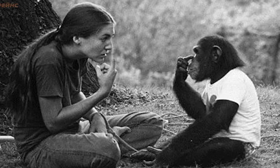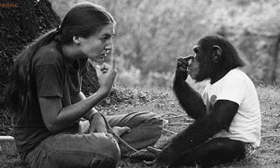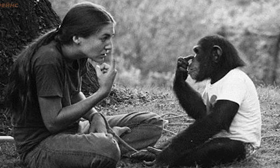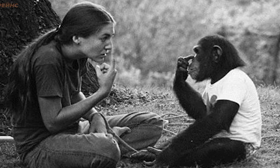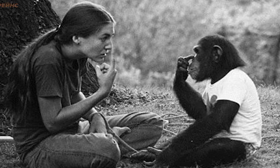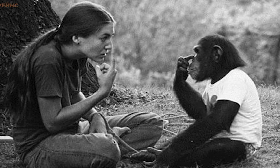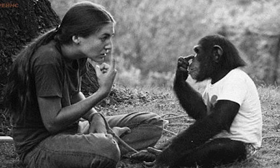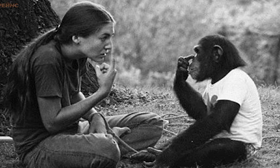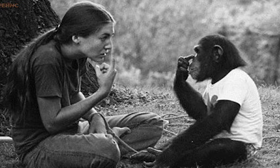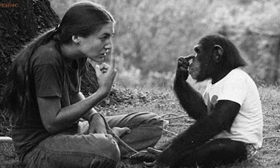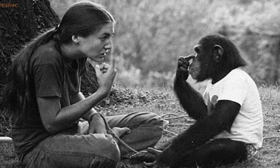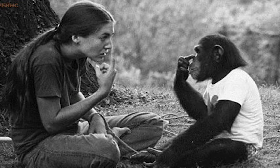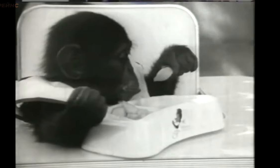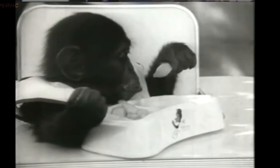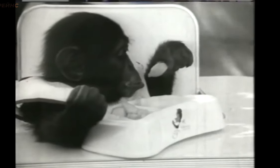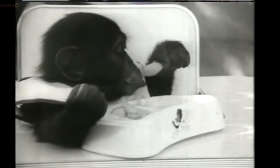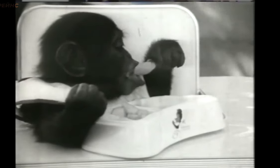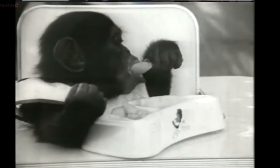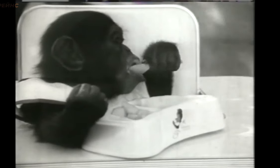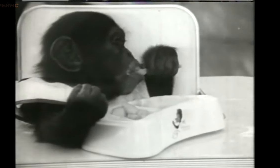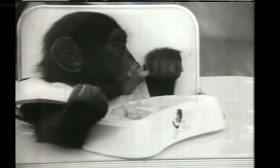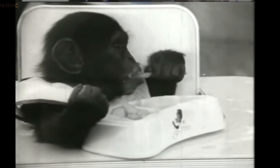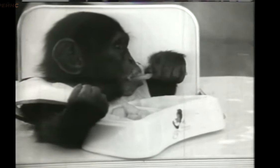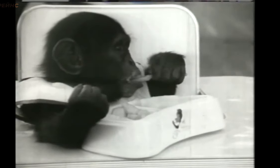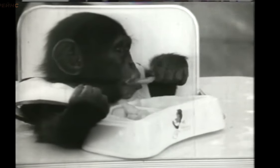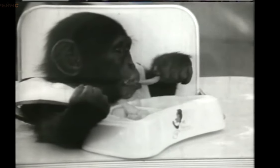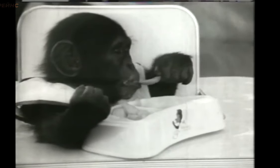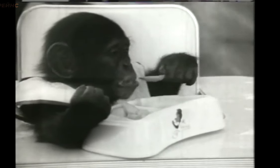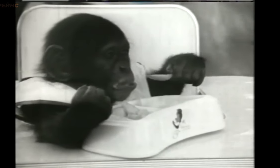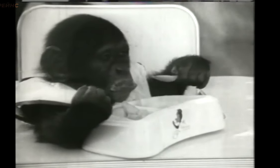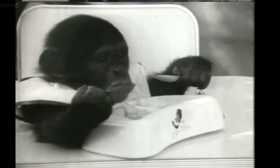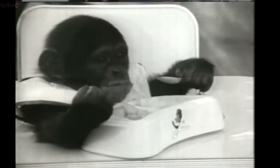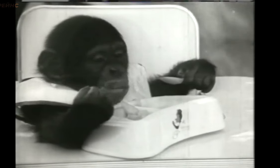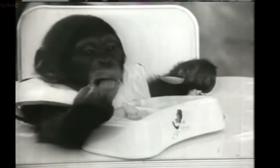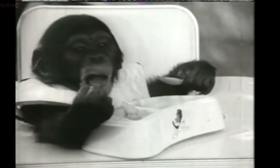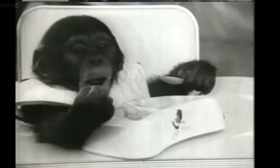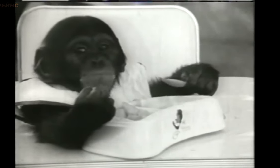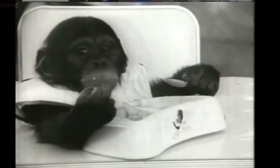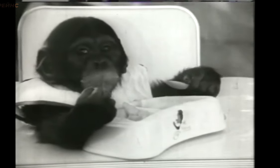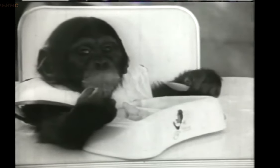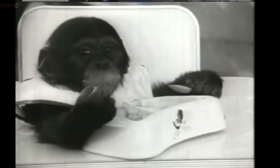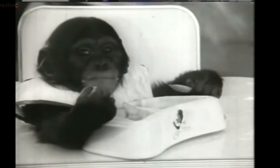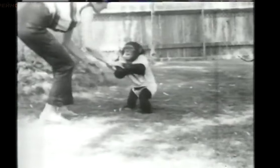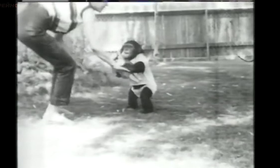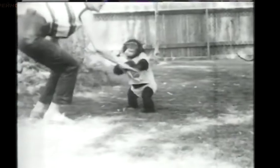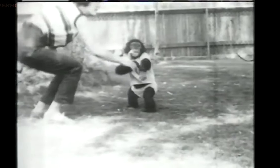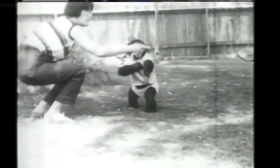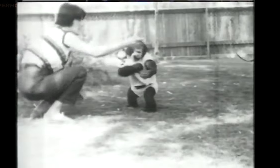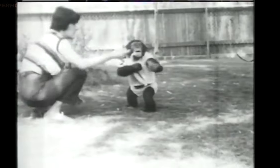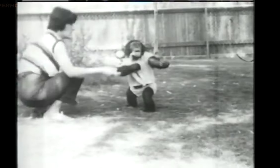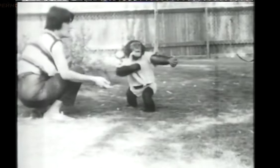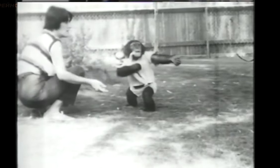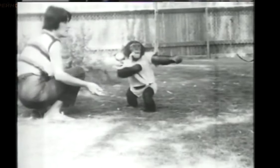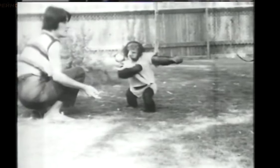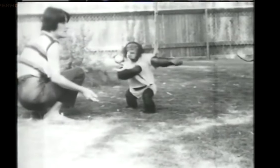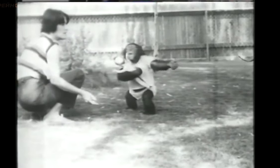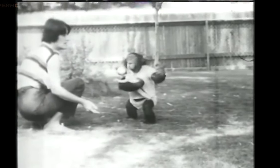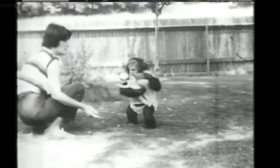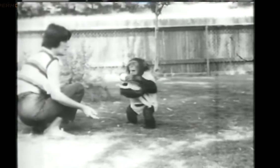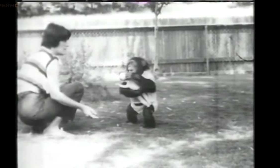and Beatrix Gardner at the University of Nevada. They raised a chimpanzee named Washoe in conditions closely resembling human